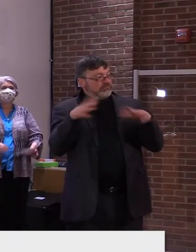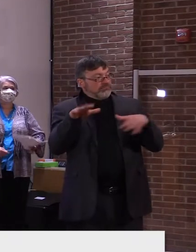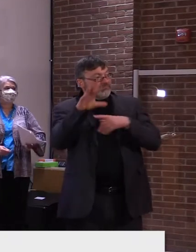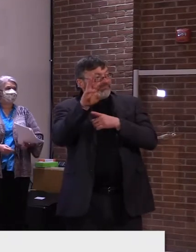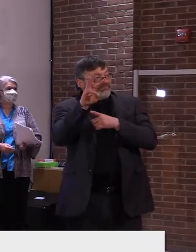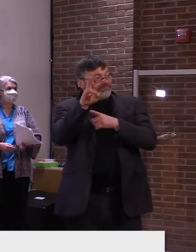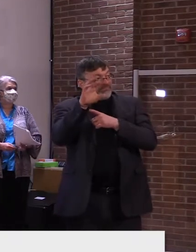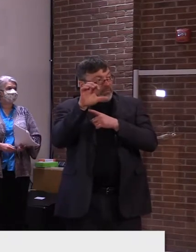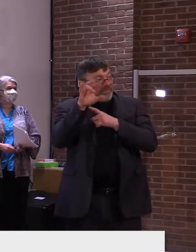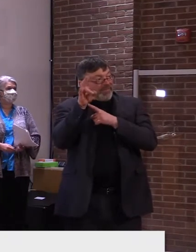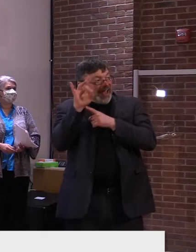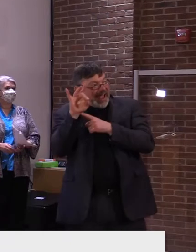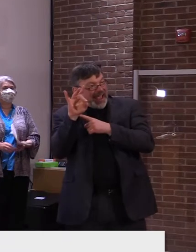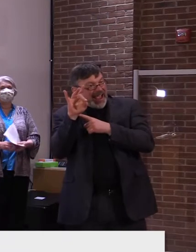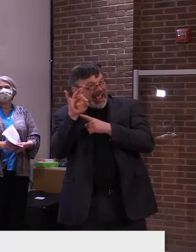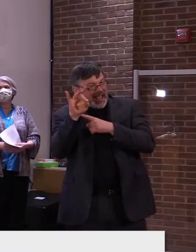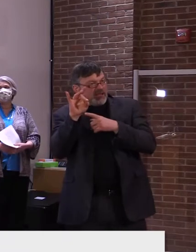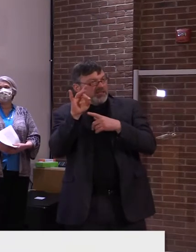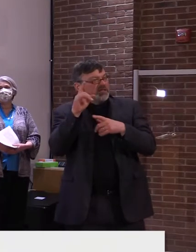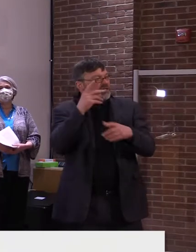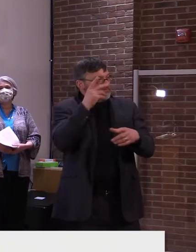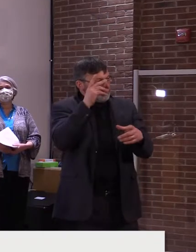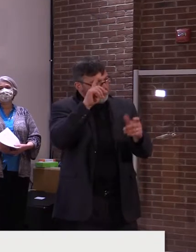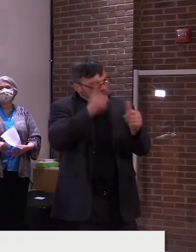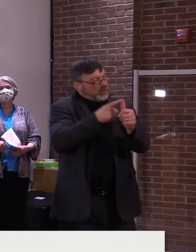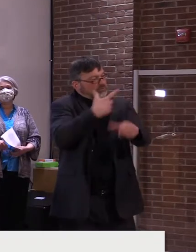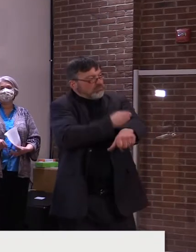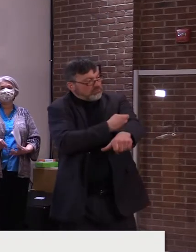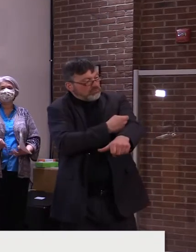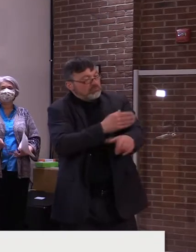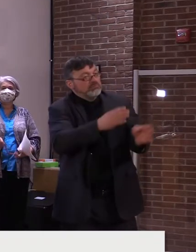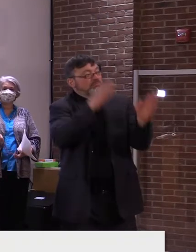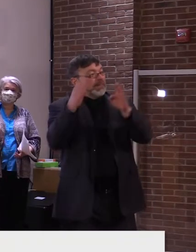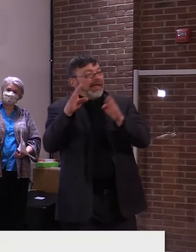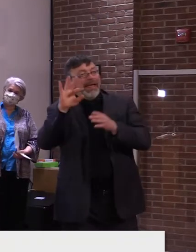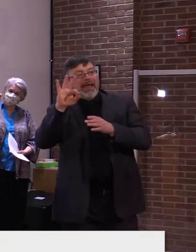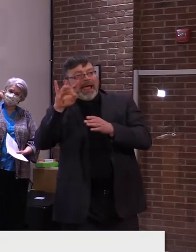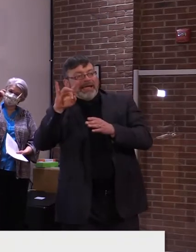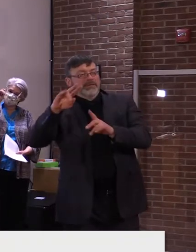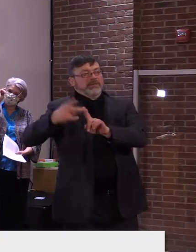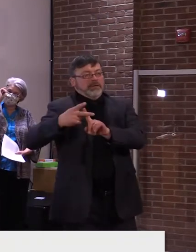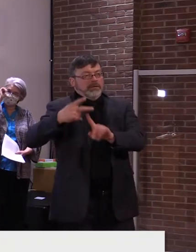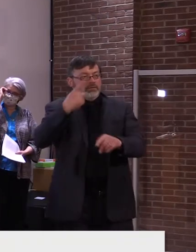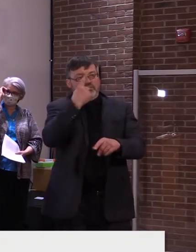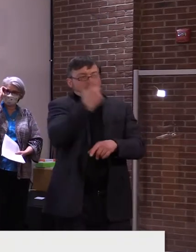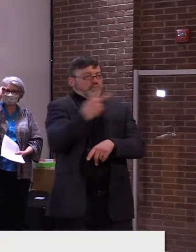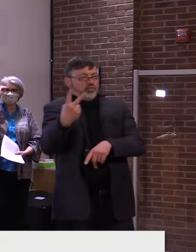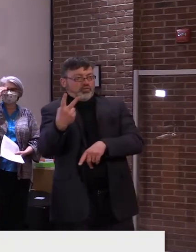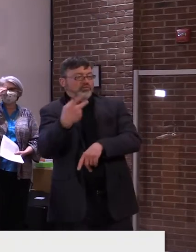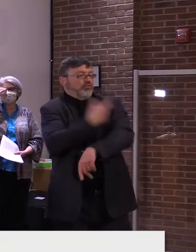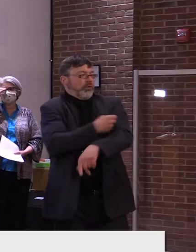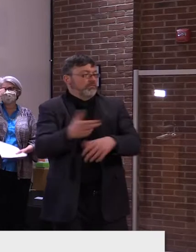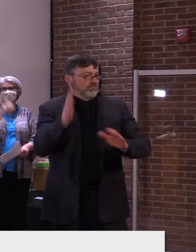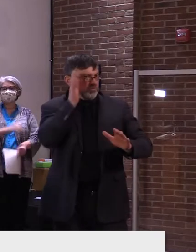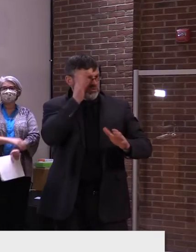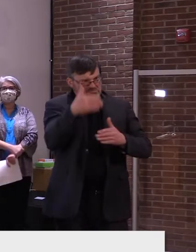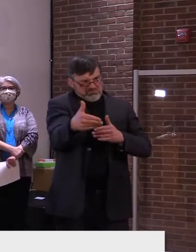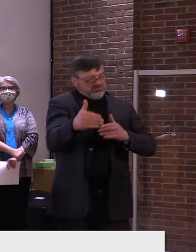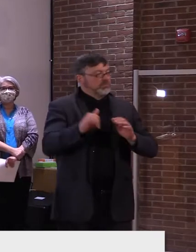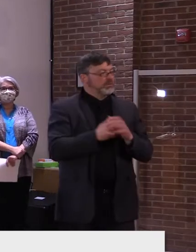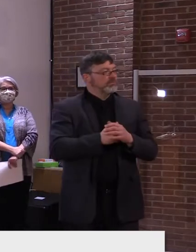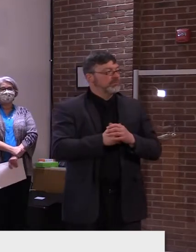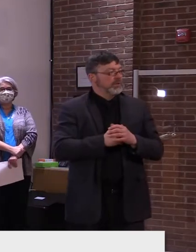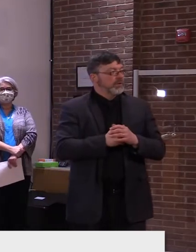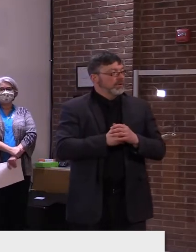second doses for these communities. These clinics continue weekly and vaccinate in the range of